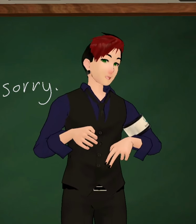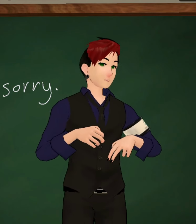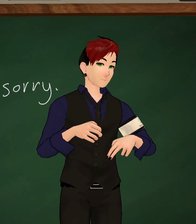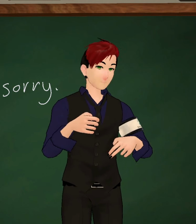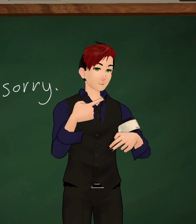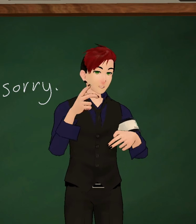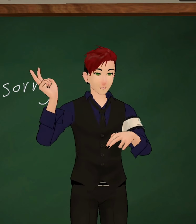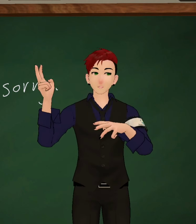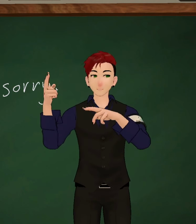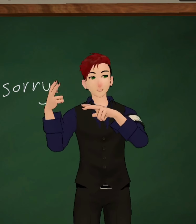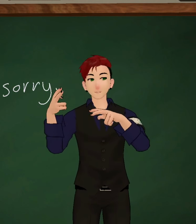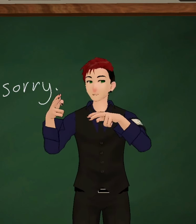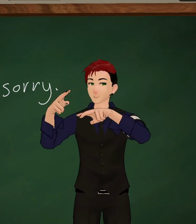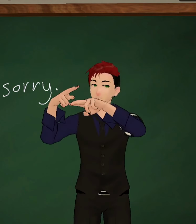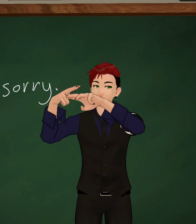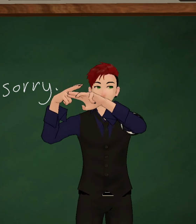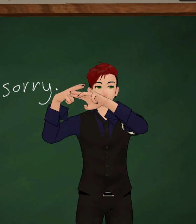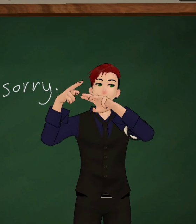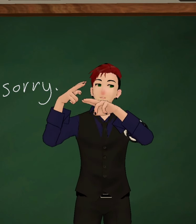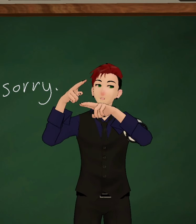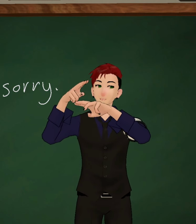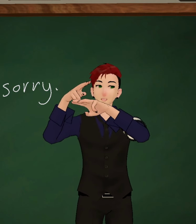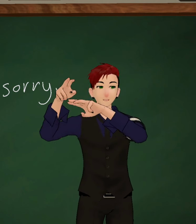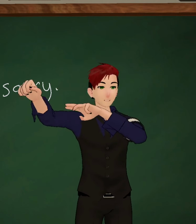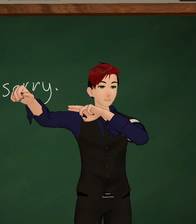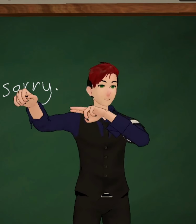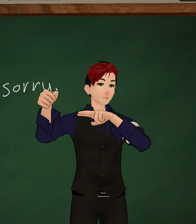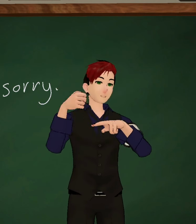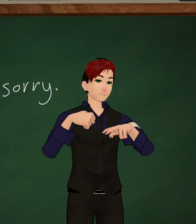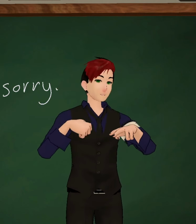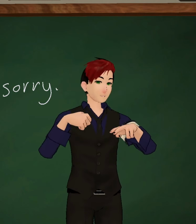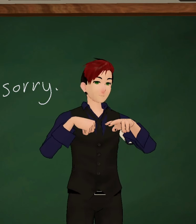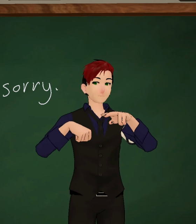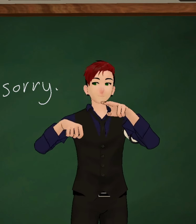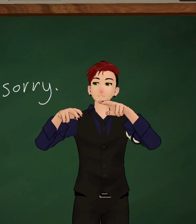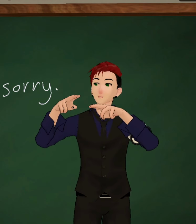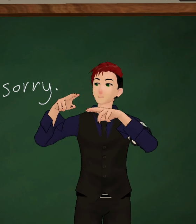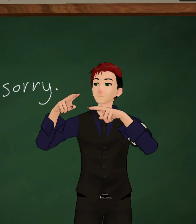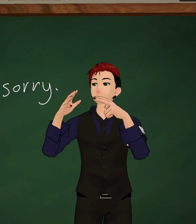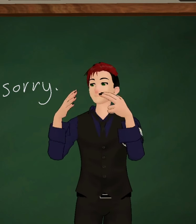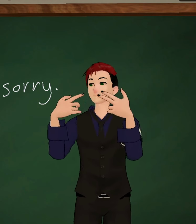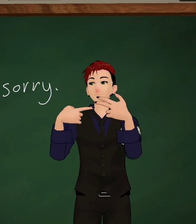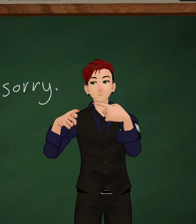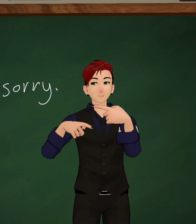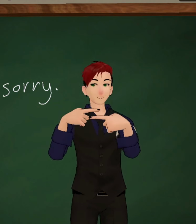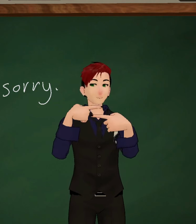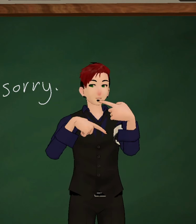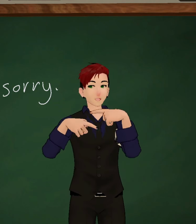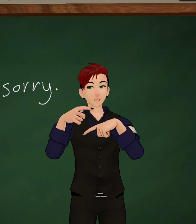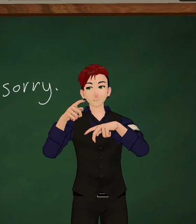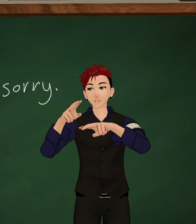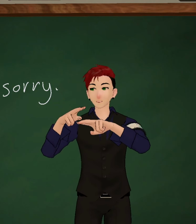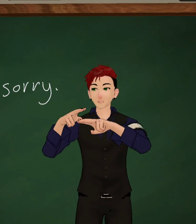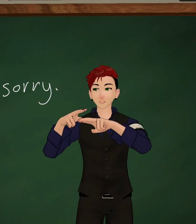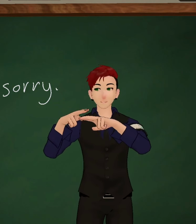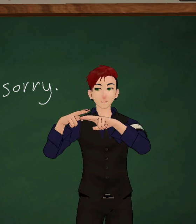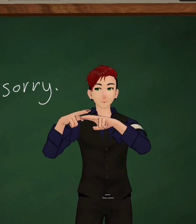And I use that expression all the time. Train gone, sorry. So whenever I sign it, I typically